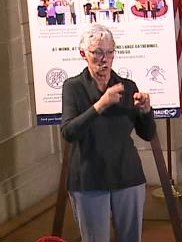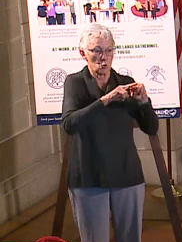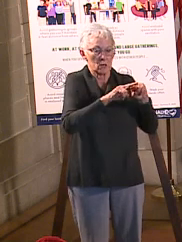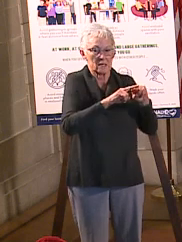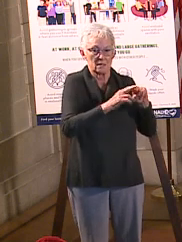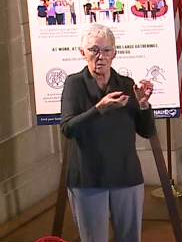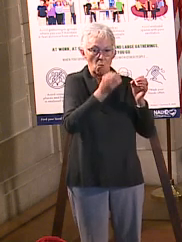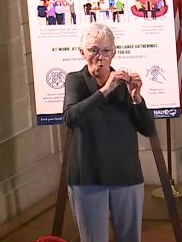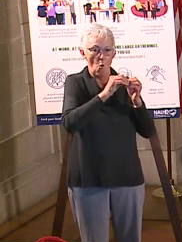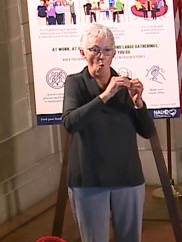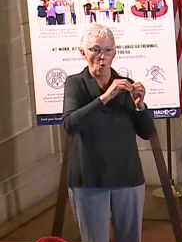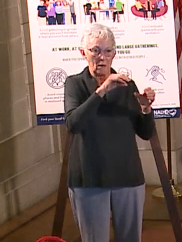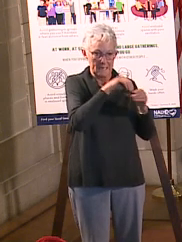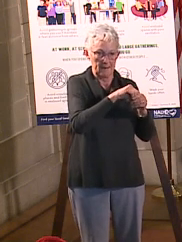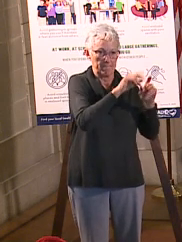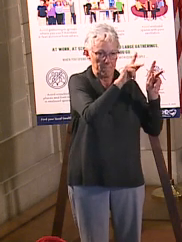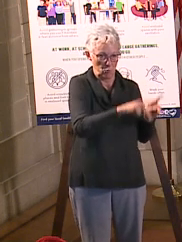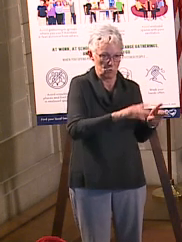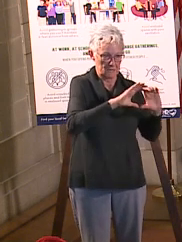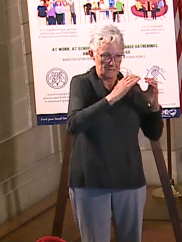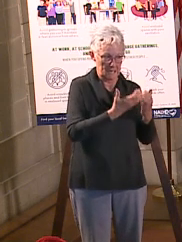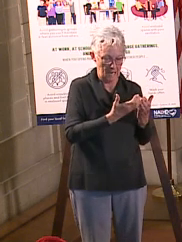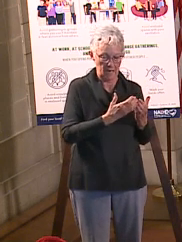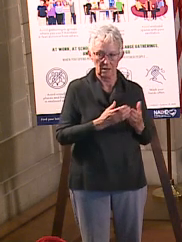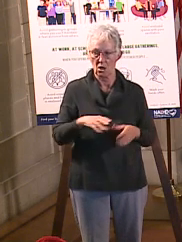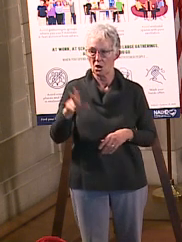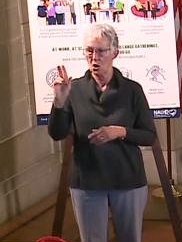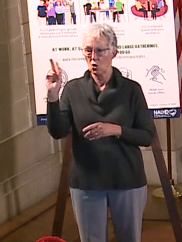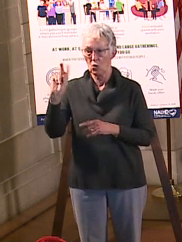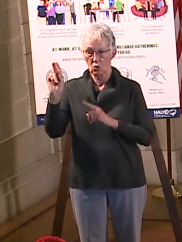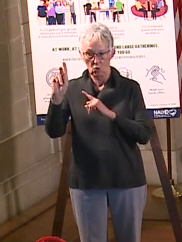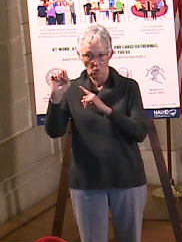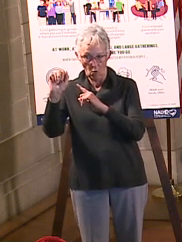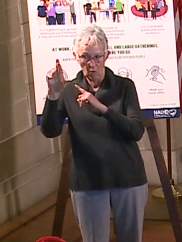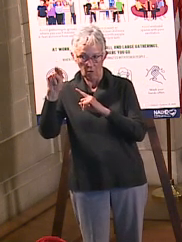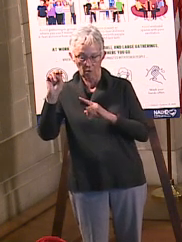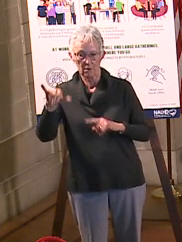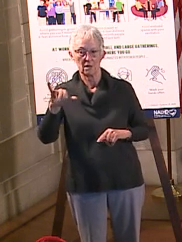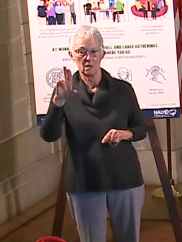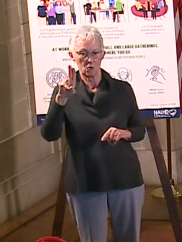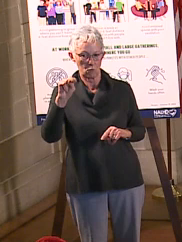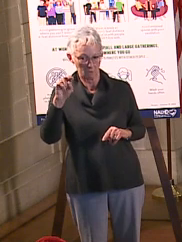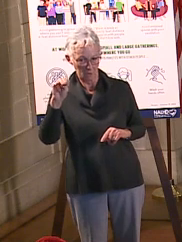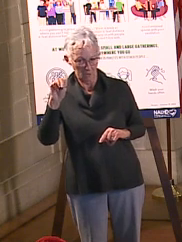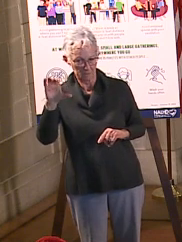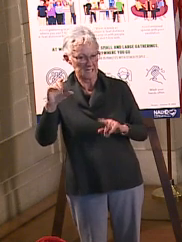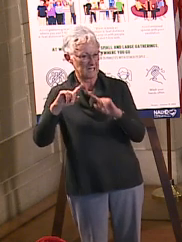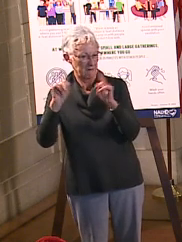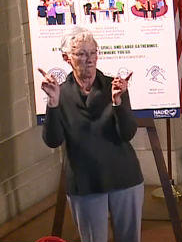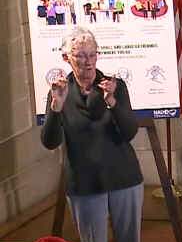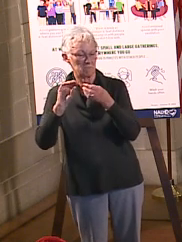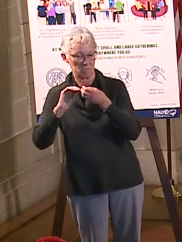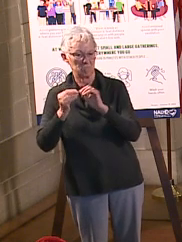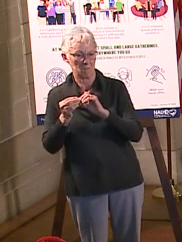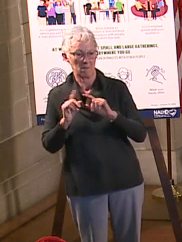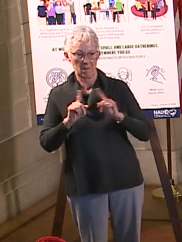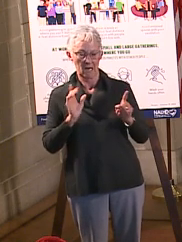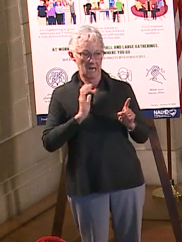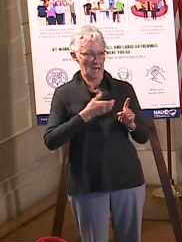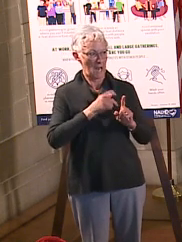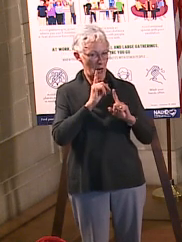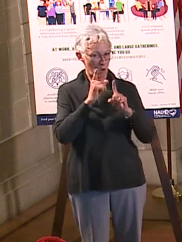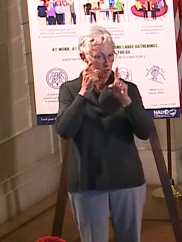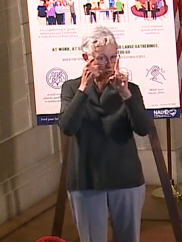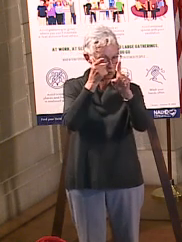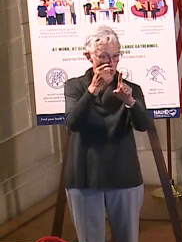Slight different numbers out at Kearney and UNO and UNMC. And again, the objective here is as we go through